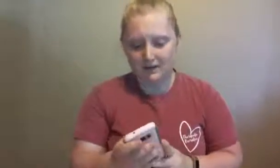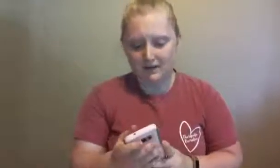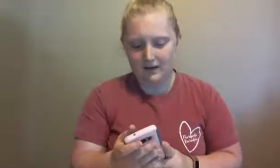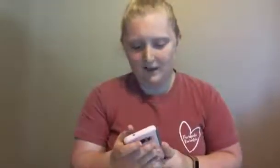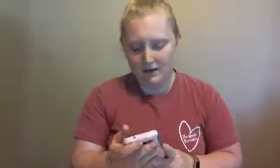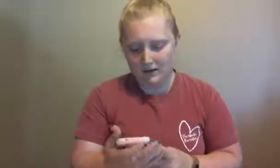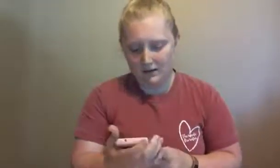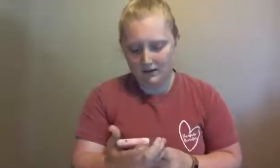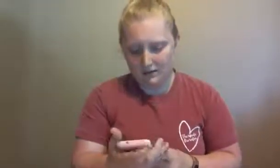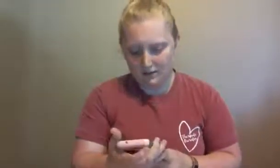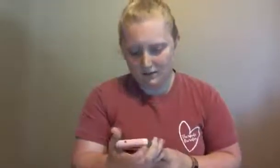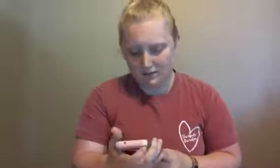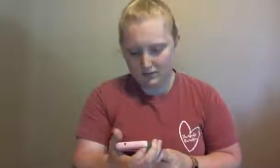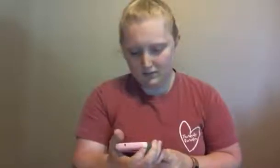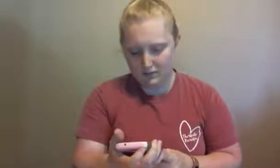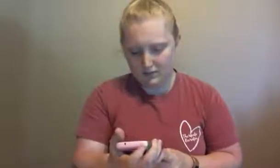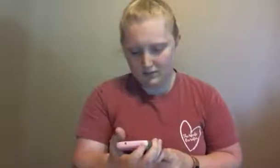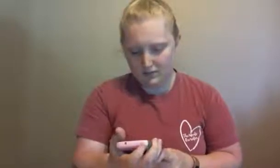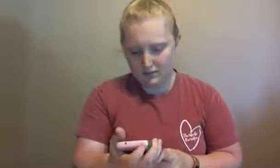sing along.